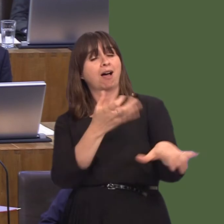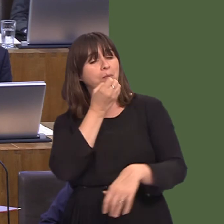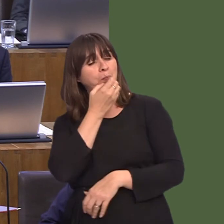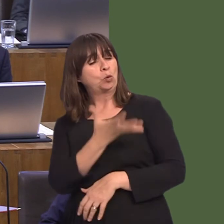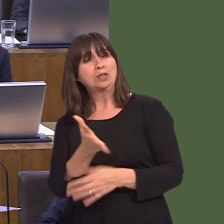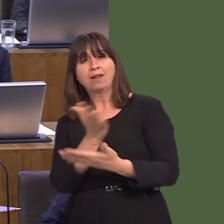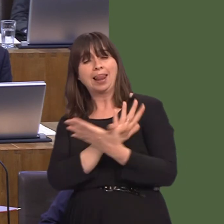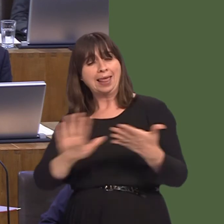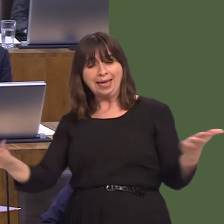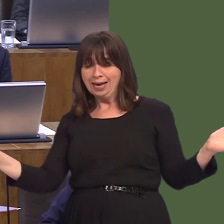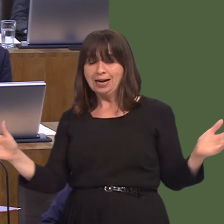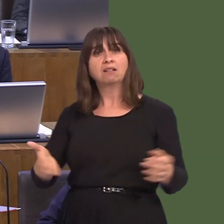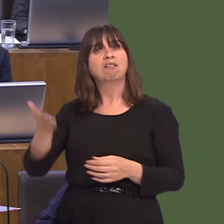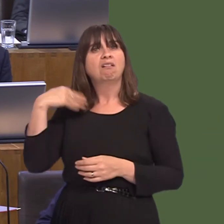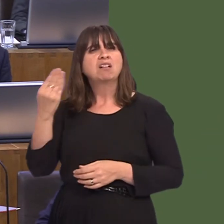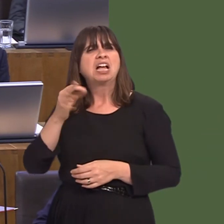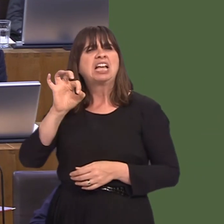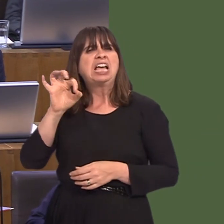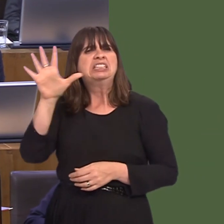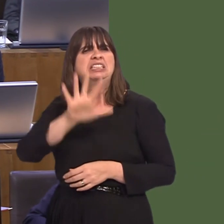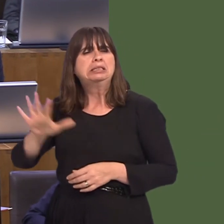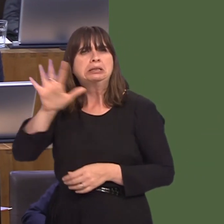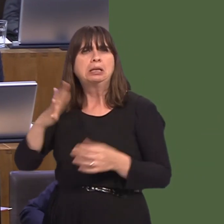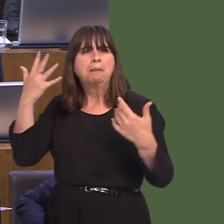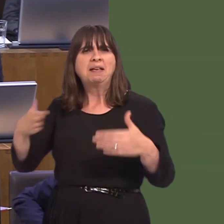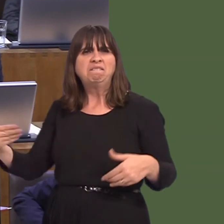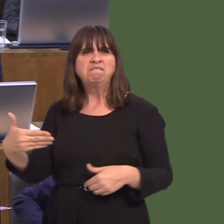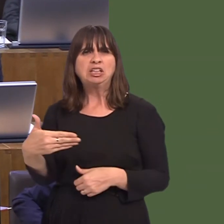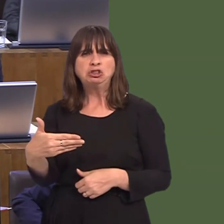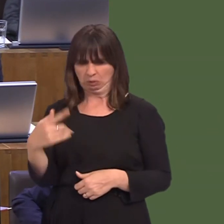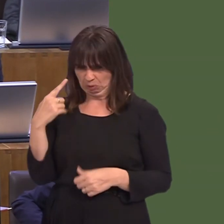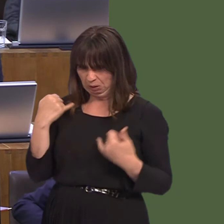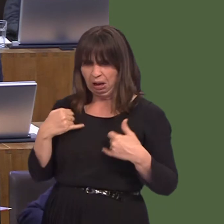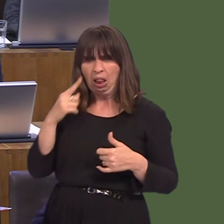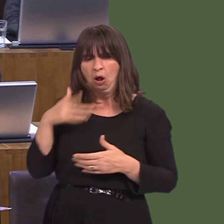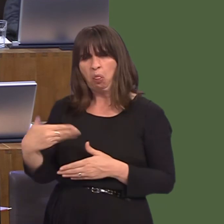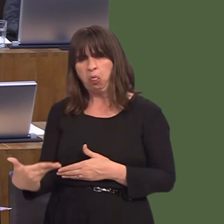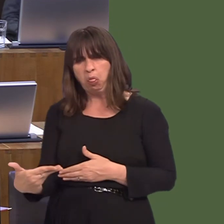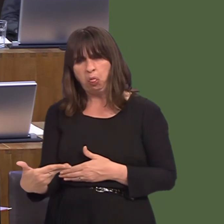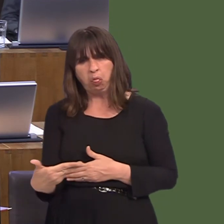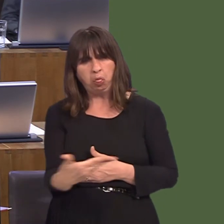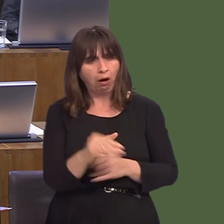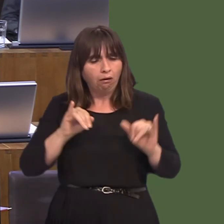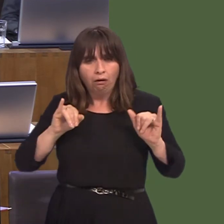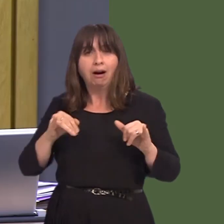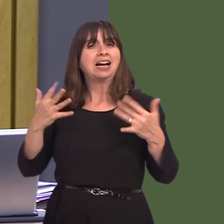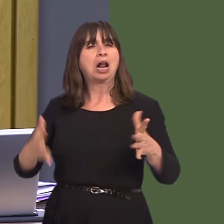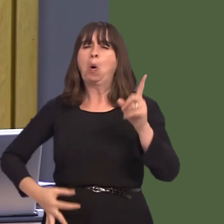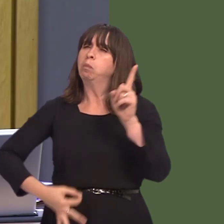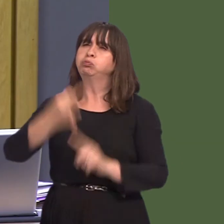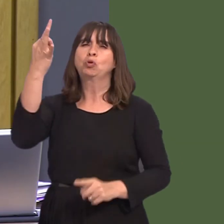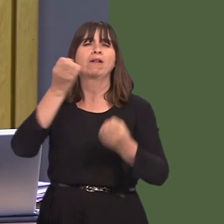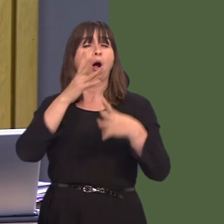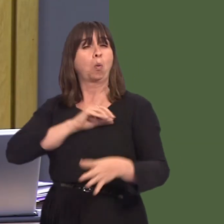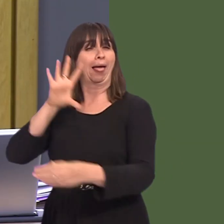the 80s. There was a major pollution incident there that killed all the wildlife around the river. We're a long way from there, and the last thing we